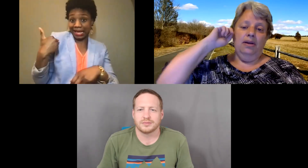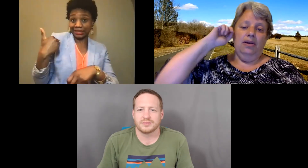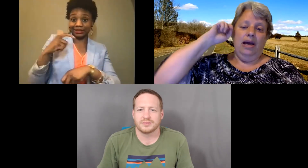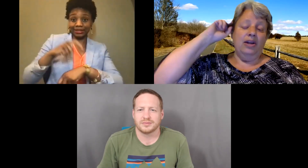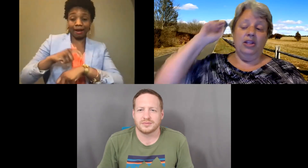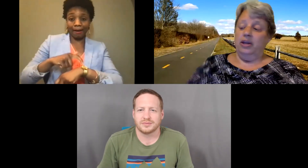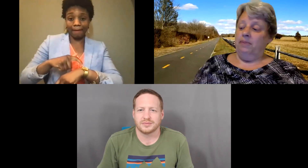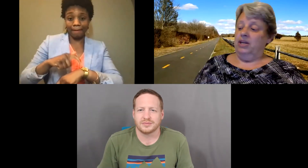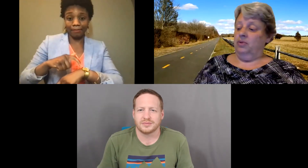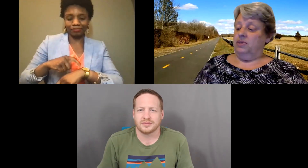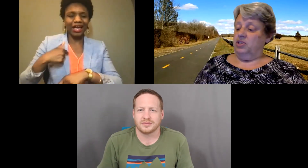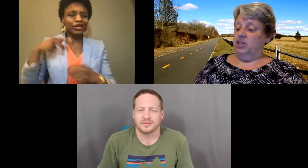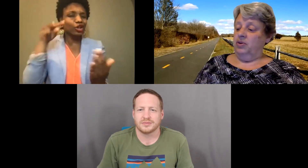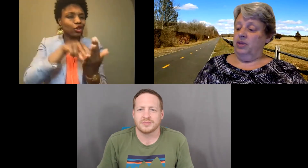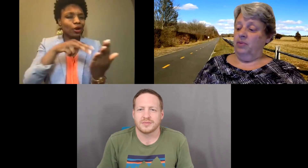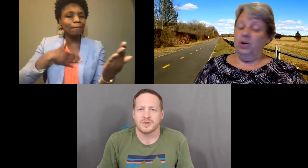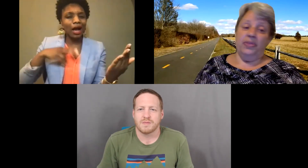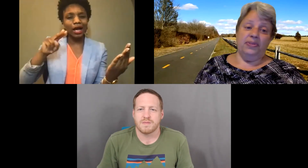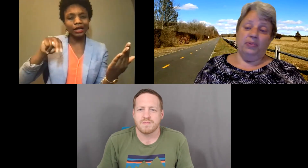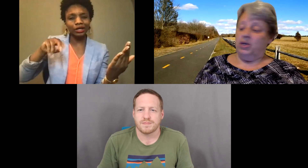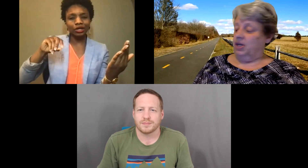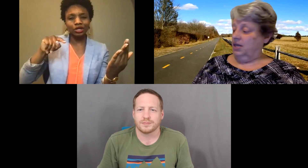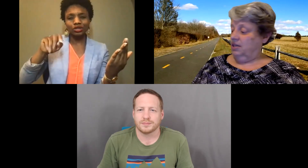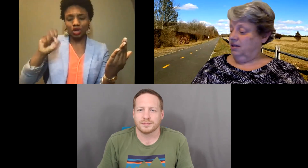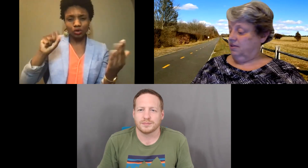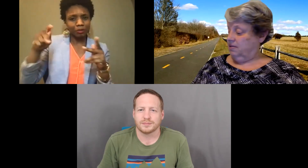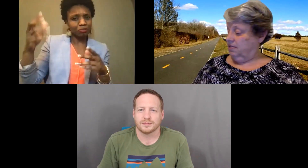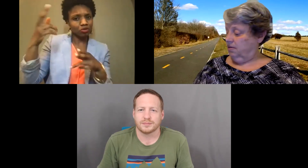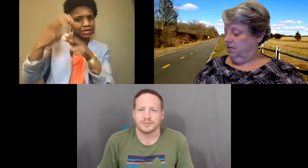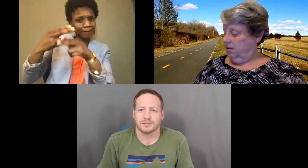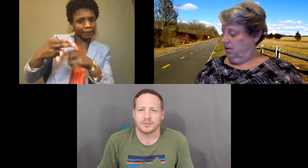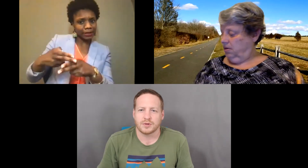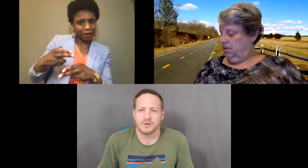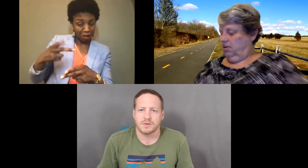I could look at my notes and tell you who they were. I thought they were good ideas.